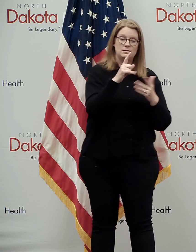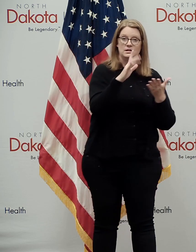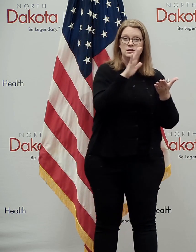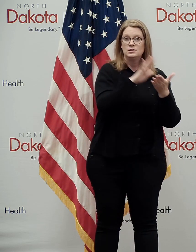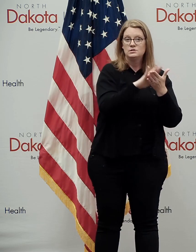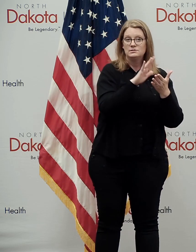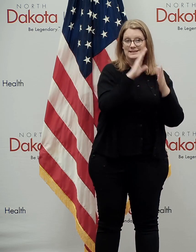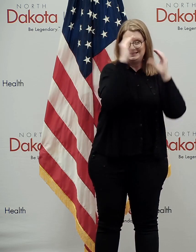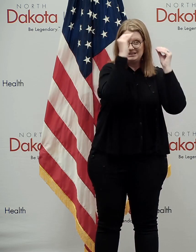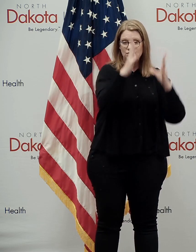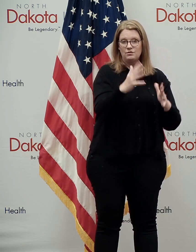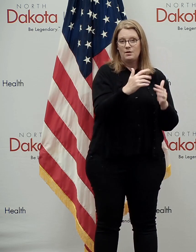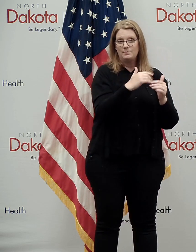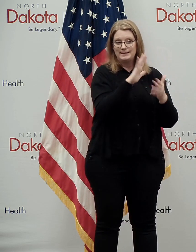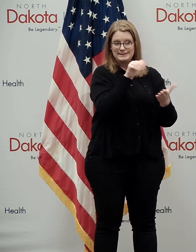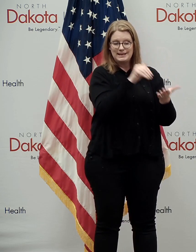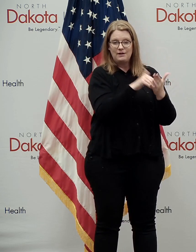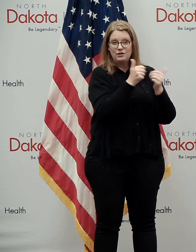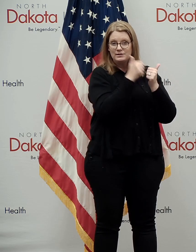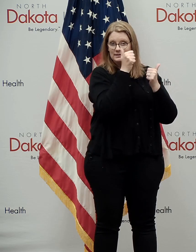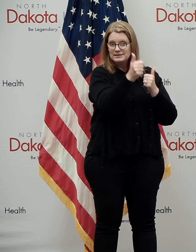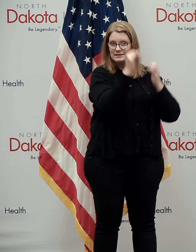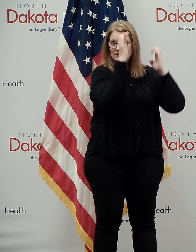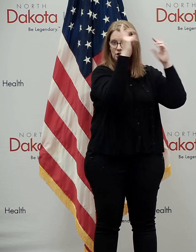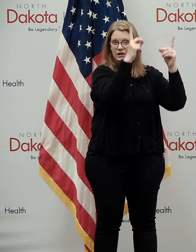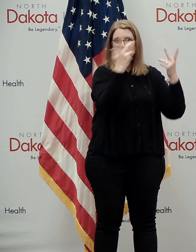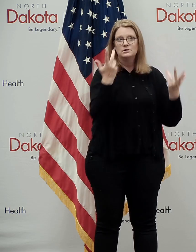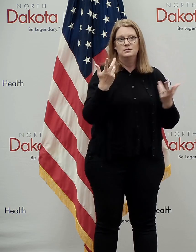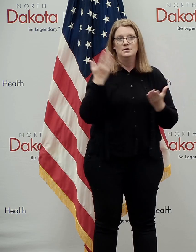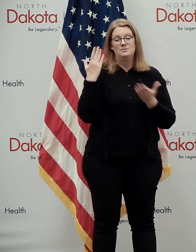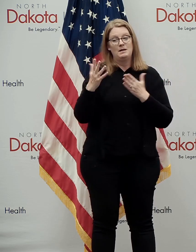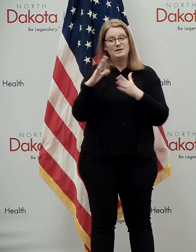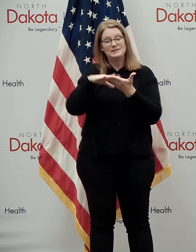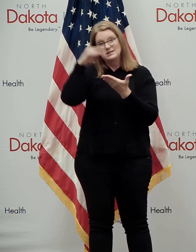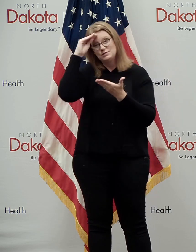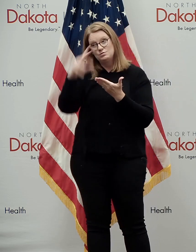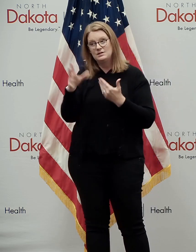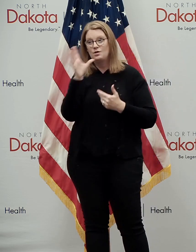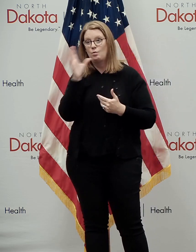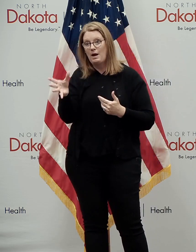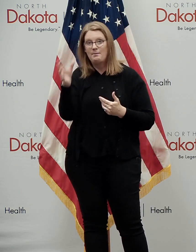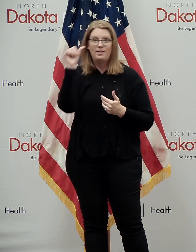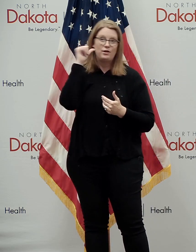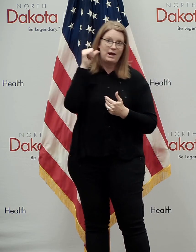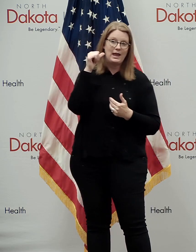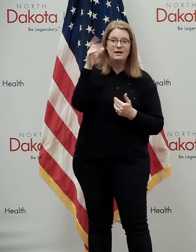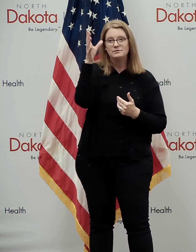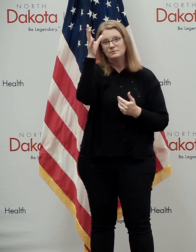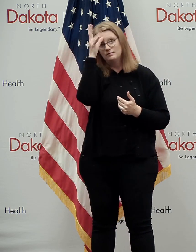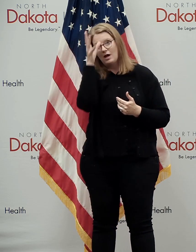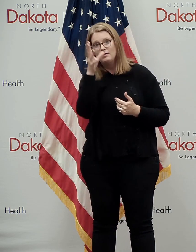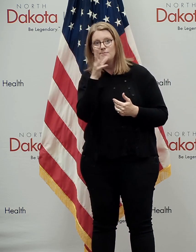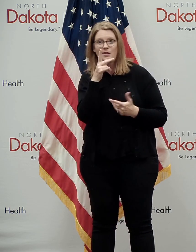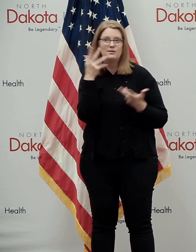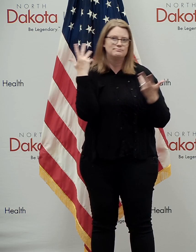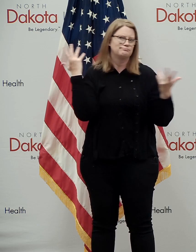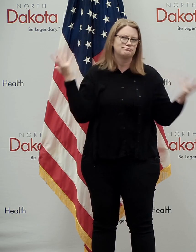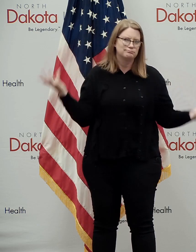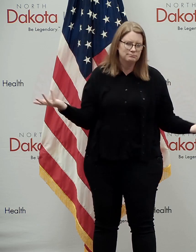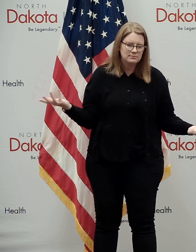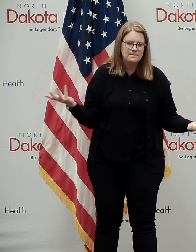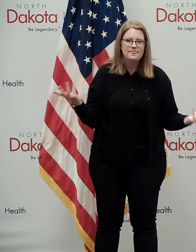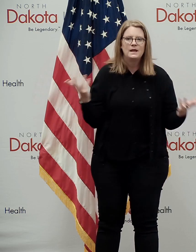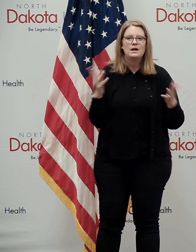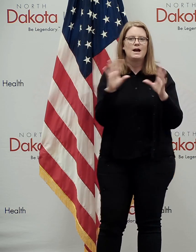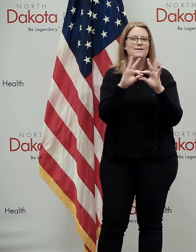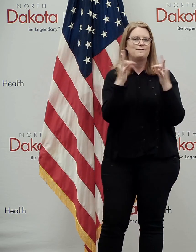Distance Ed. It could be that that student's grandmother, their aunt, their uncle, their mother, their father, however a